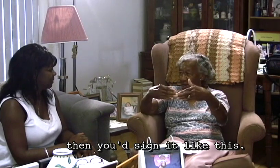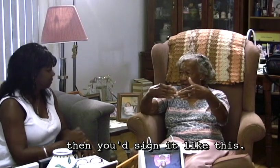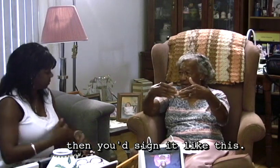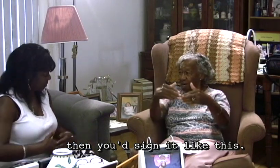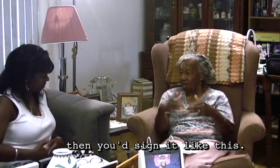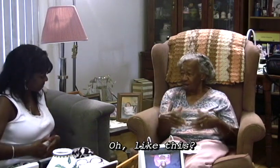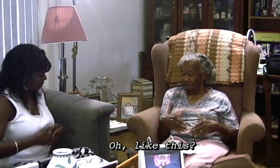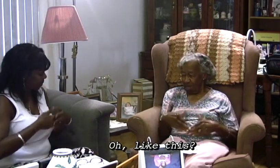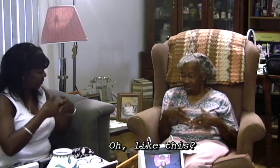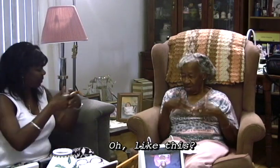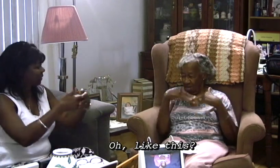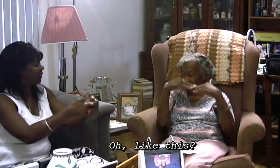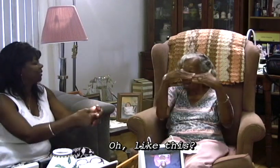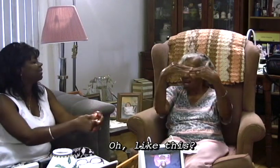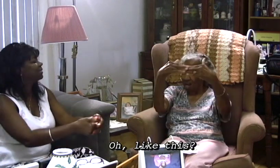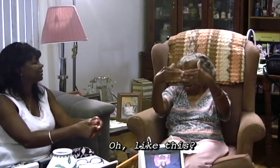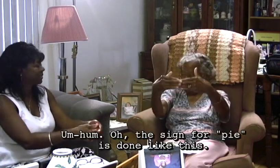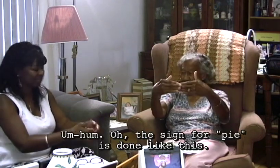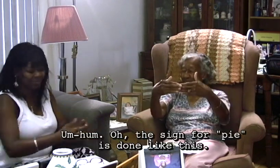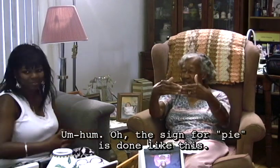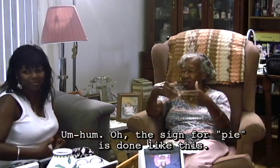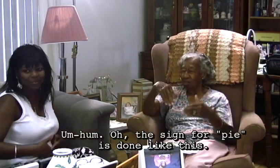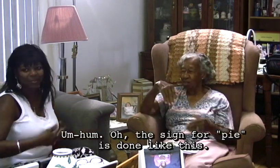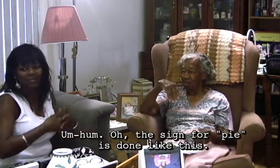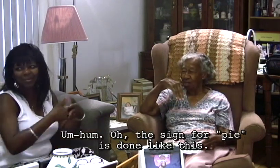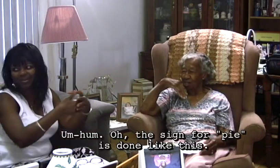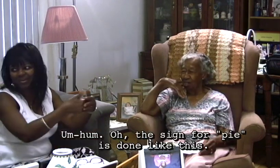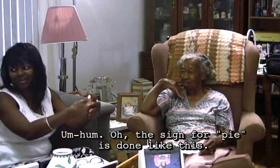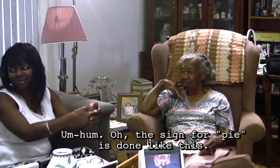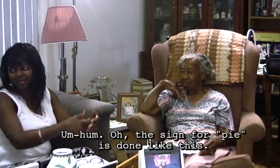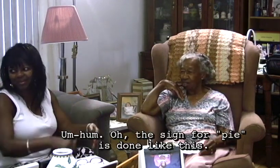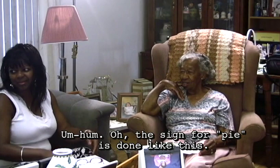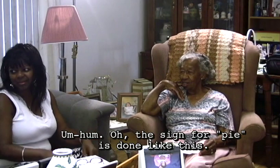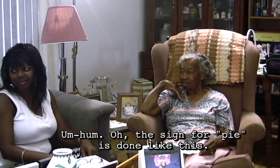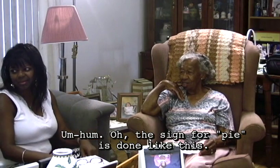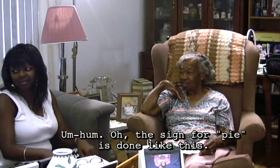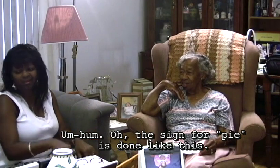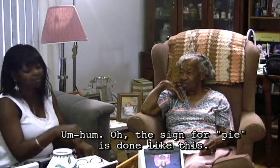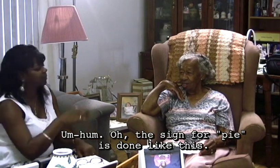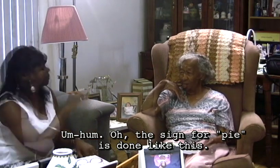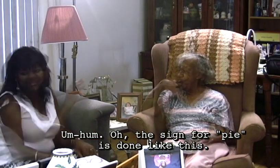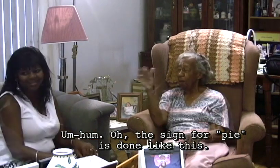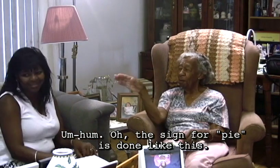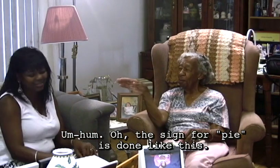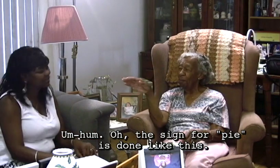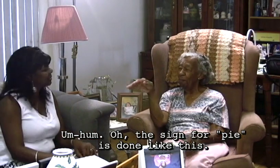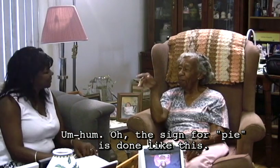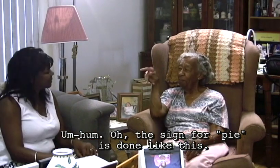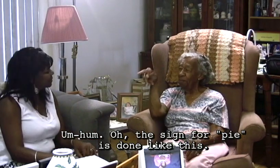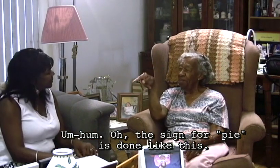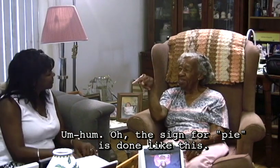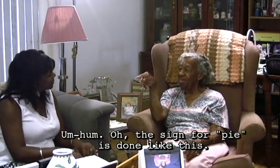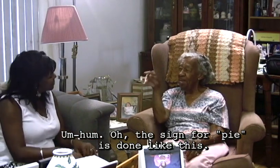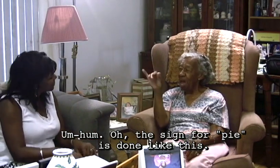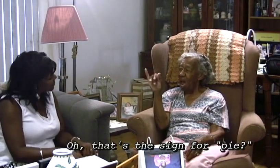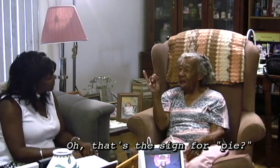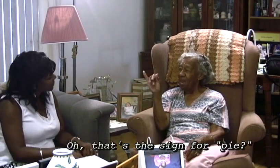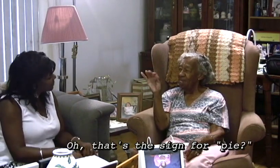this. Oh, like this. Mm-hmm. Mm-hmm. Oh, the sign for